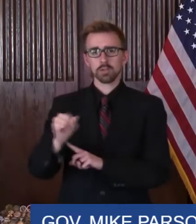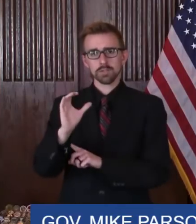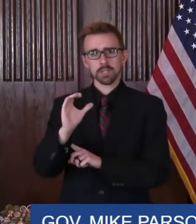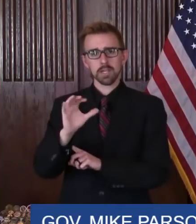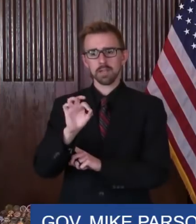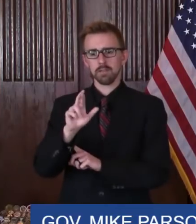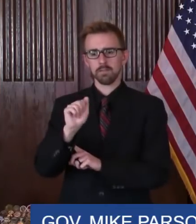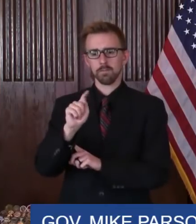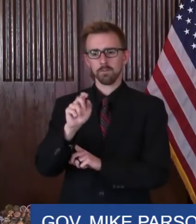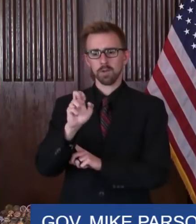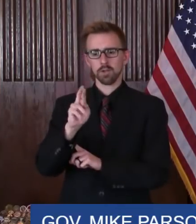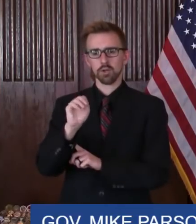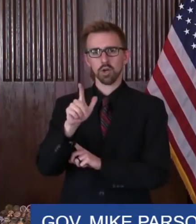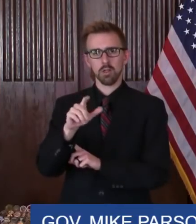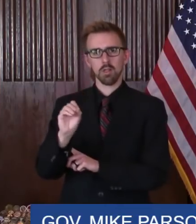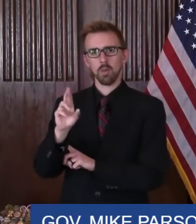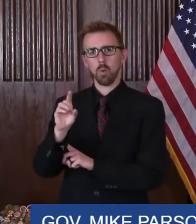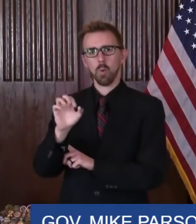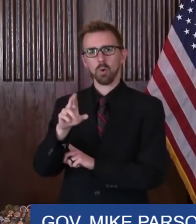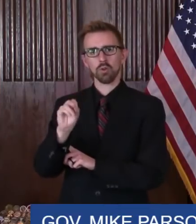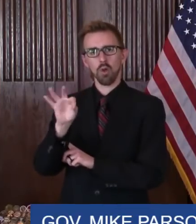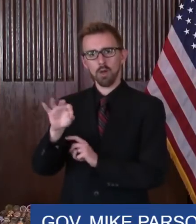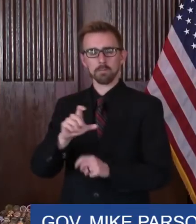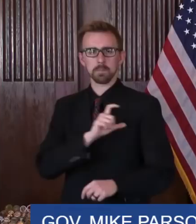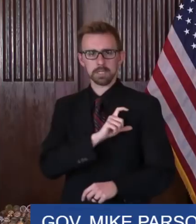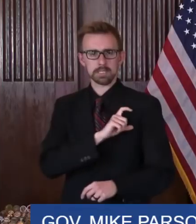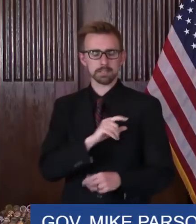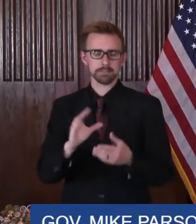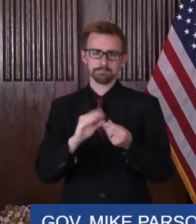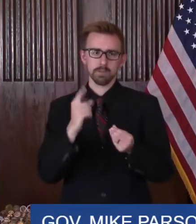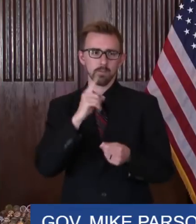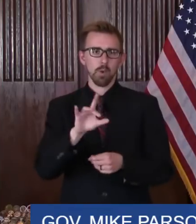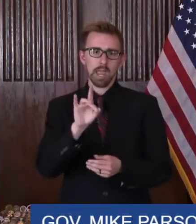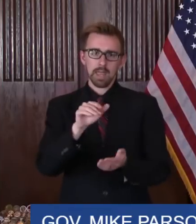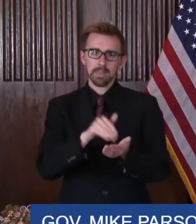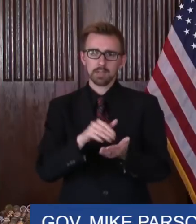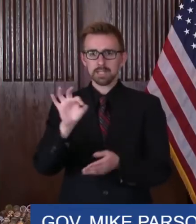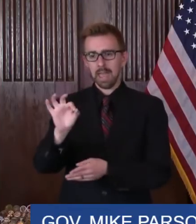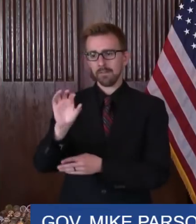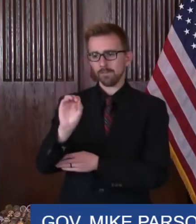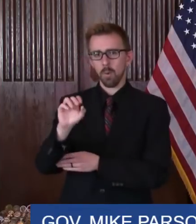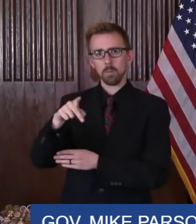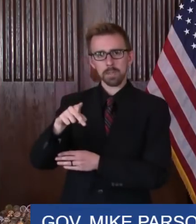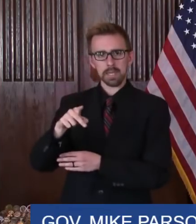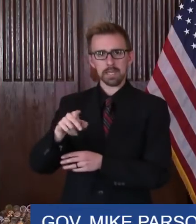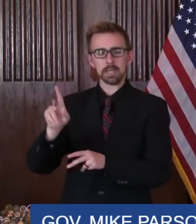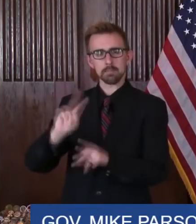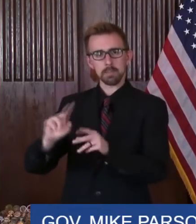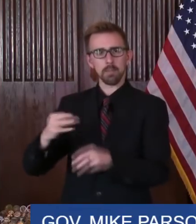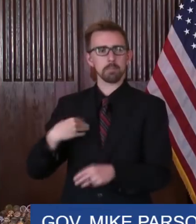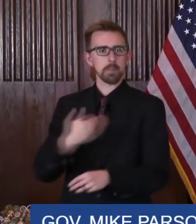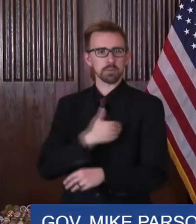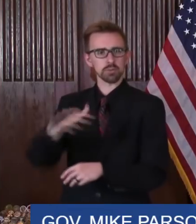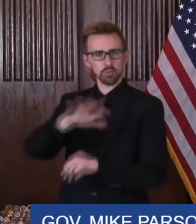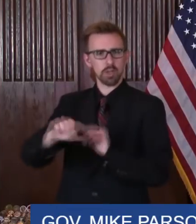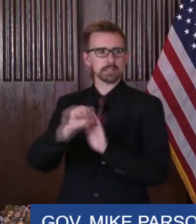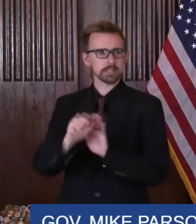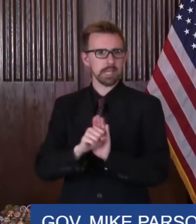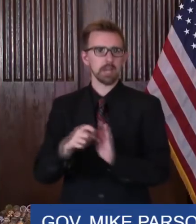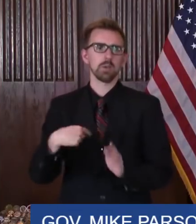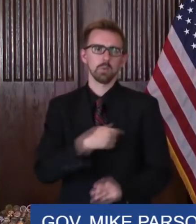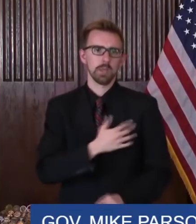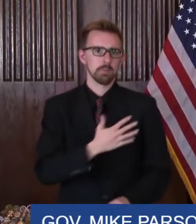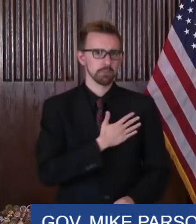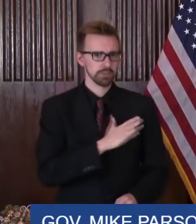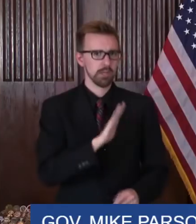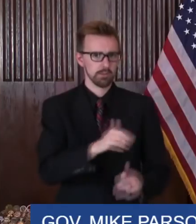Fraternal Order of Police and speaking on behalf of the 8,000 FOP members across the state, please know how appreciative